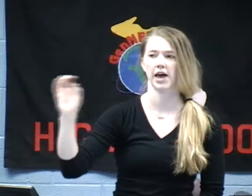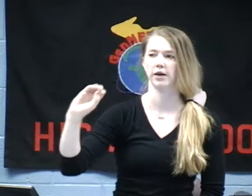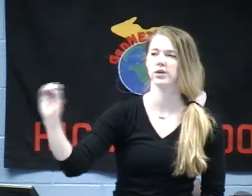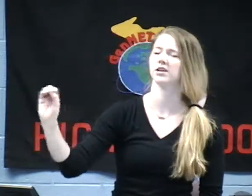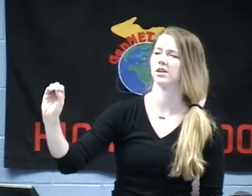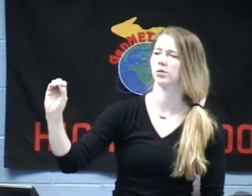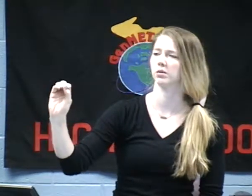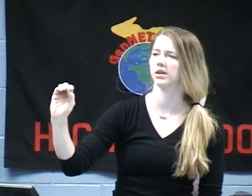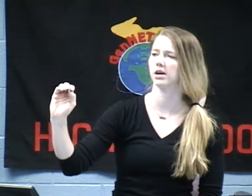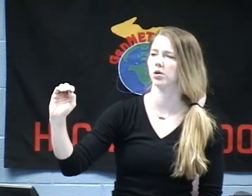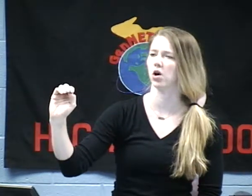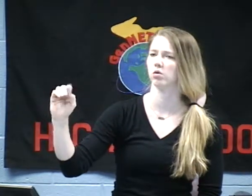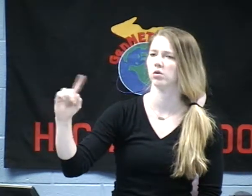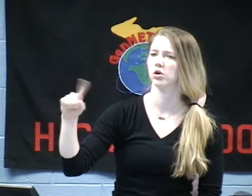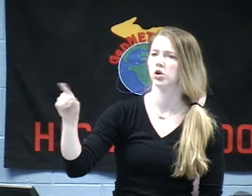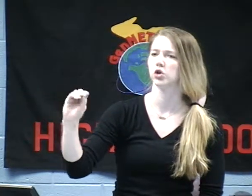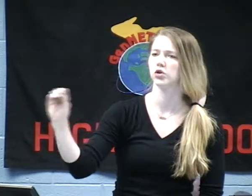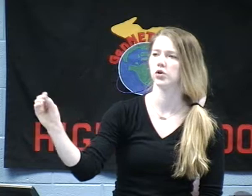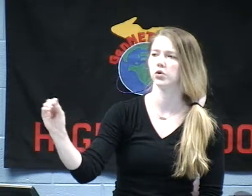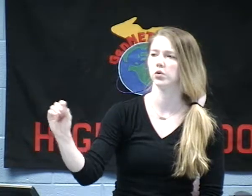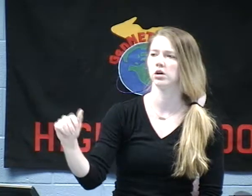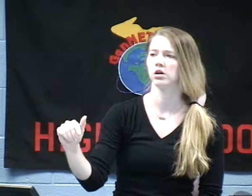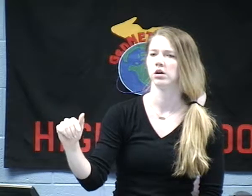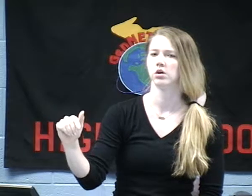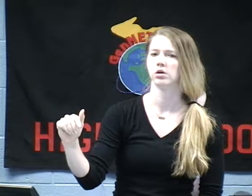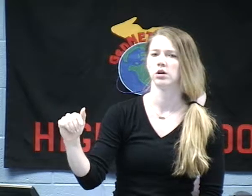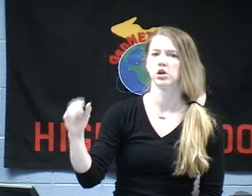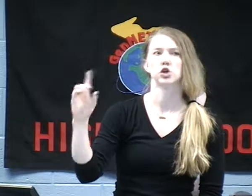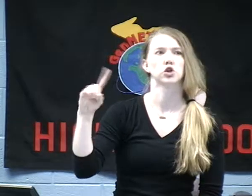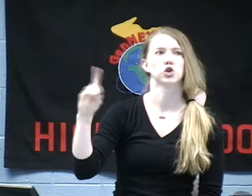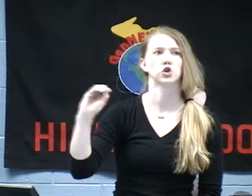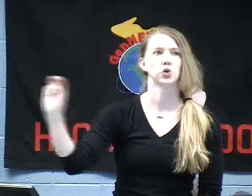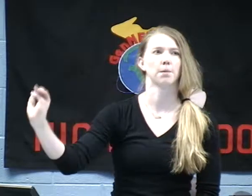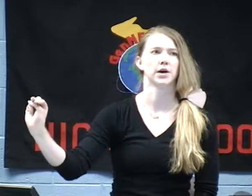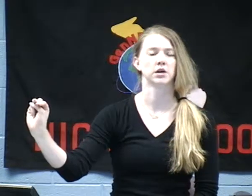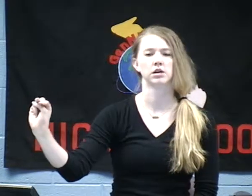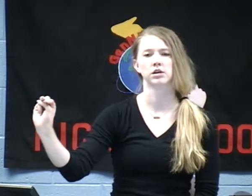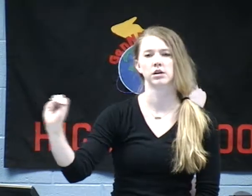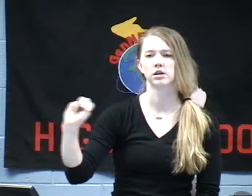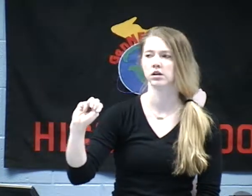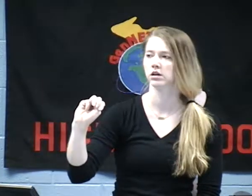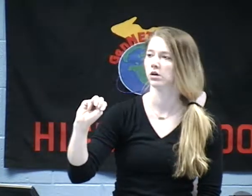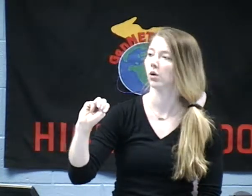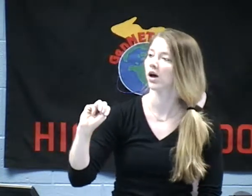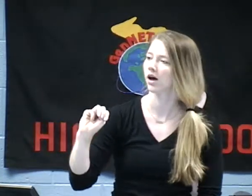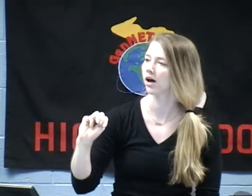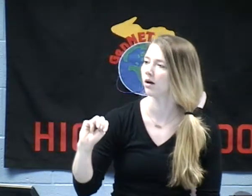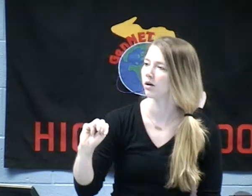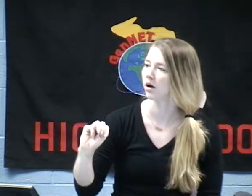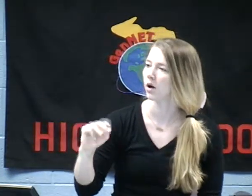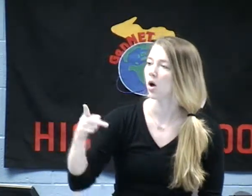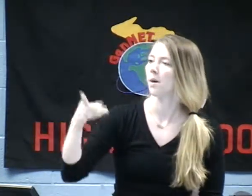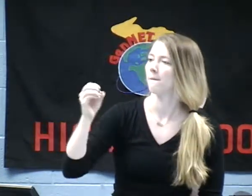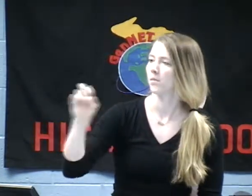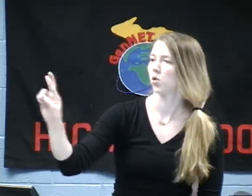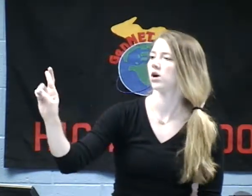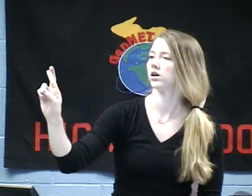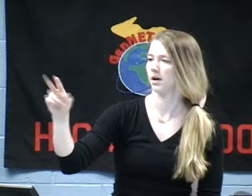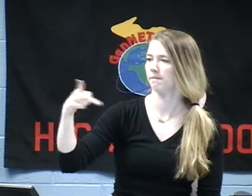Slide. What's another word with a double O? Zoo. Zoom. What? Four. Yep.